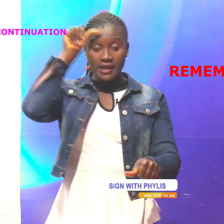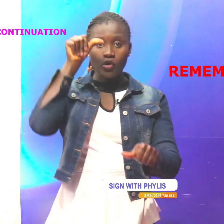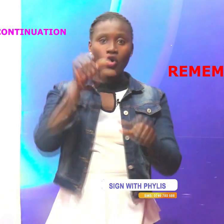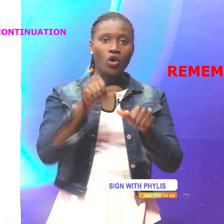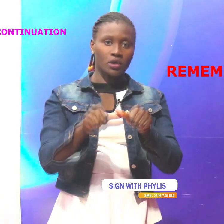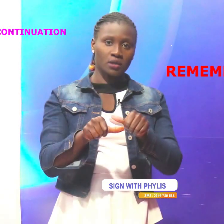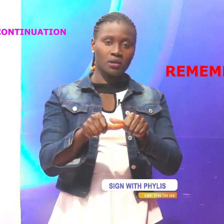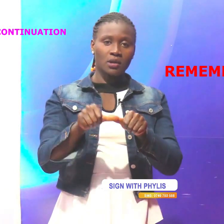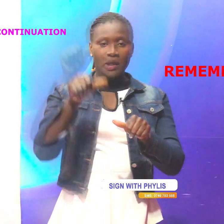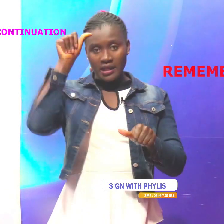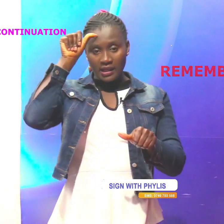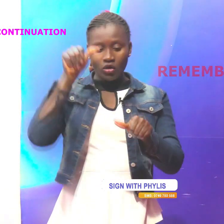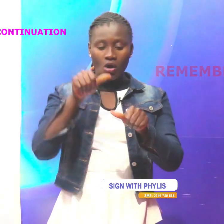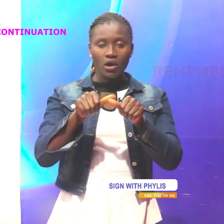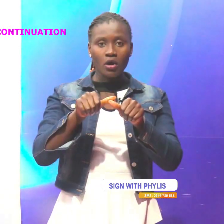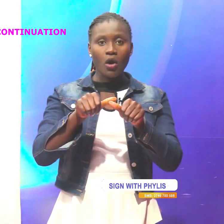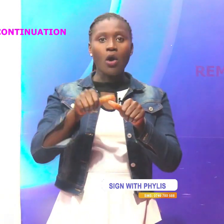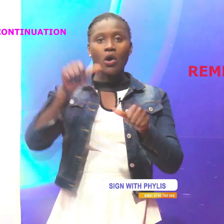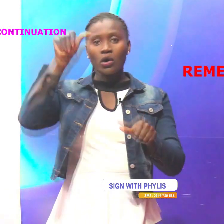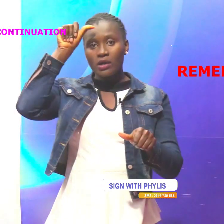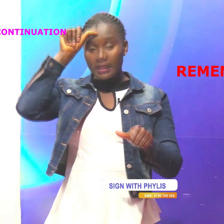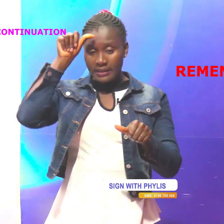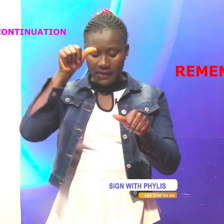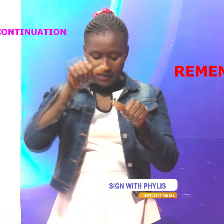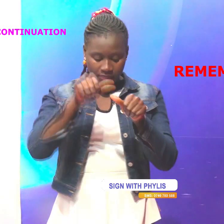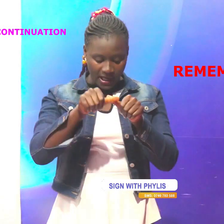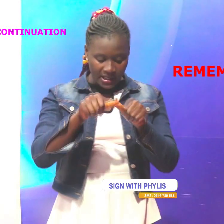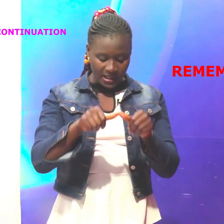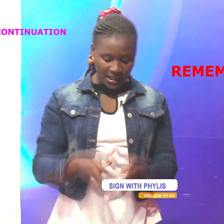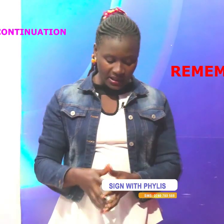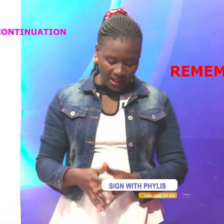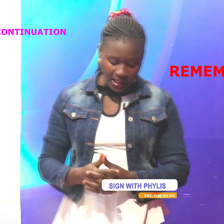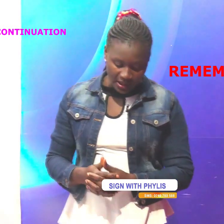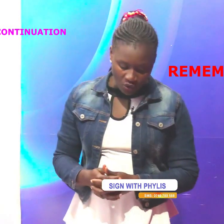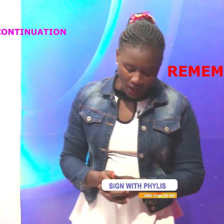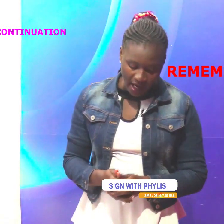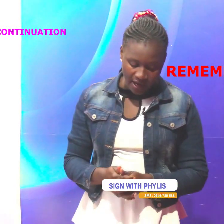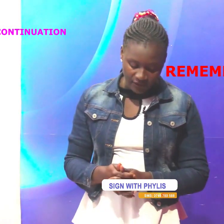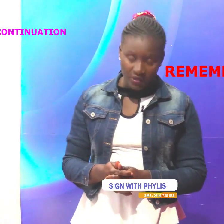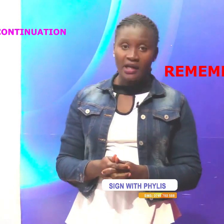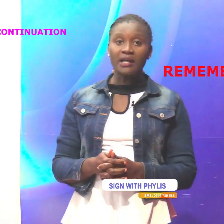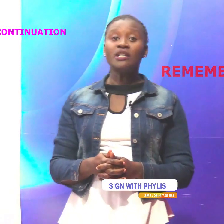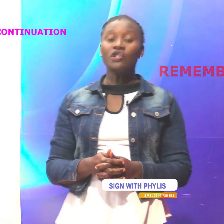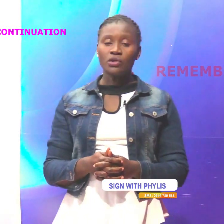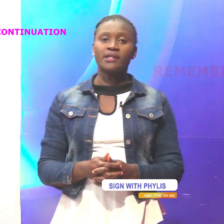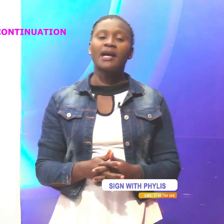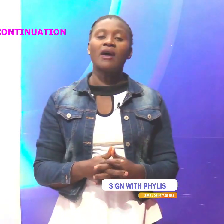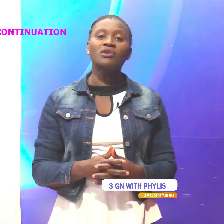recall, recall or remember. And then we have reduce. How do we